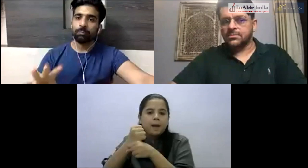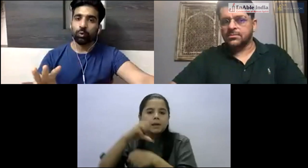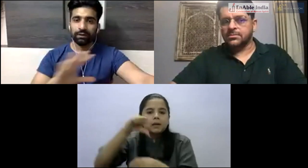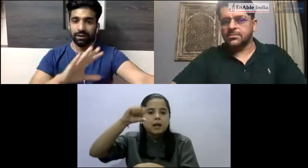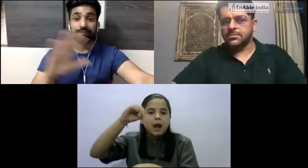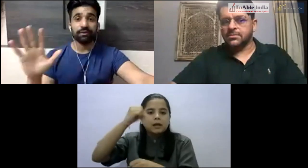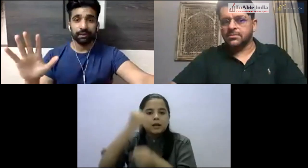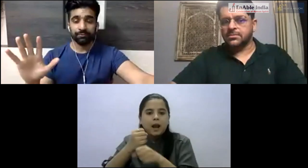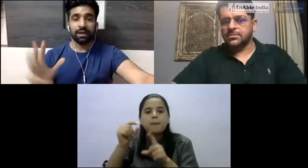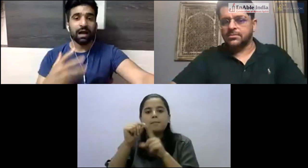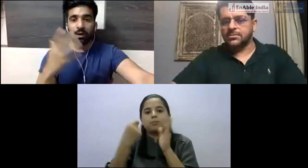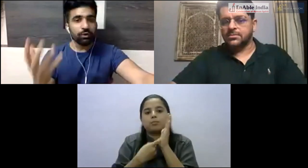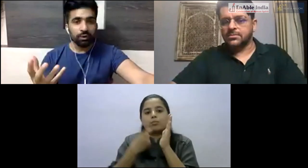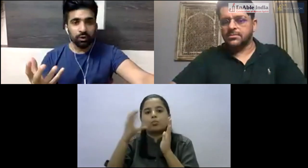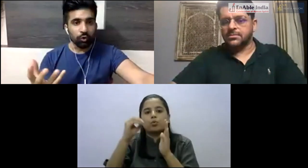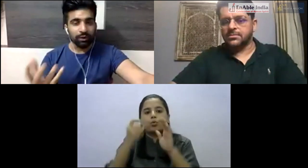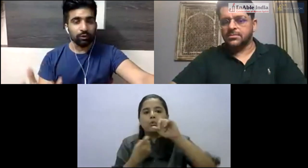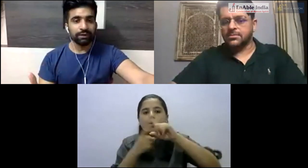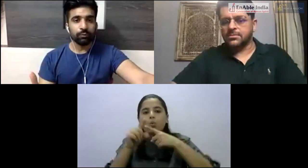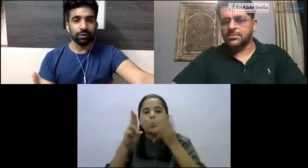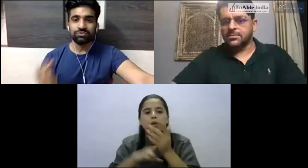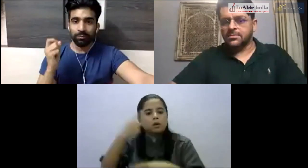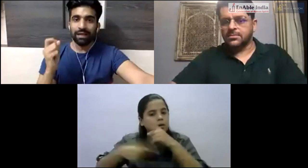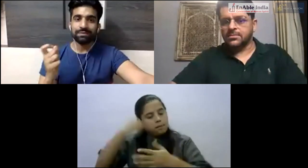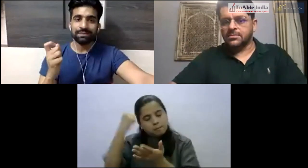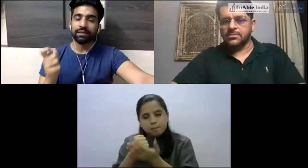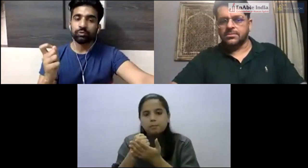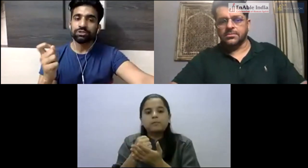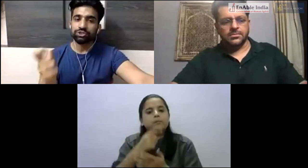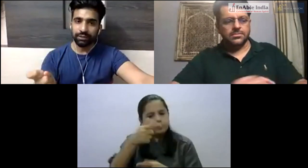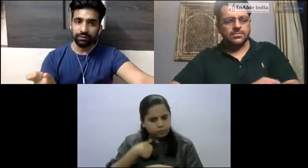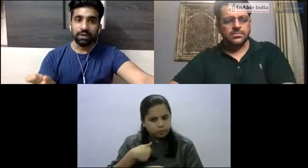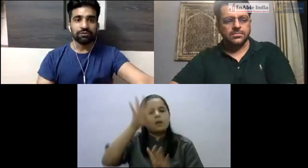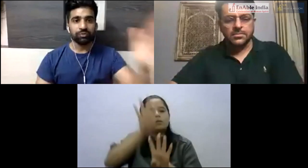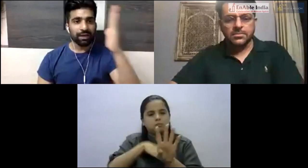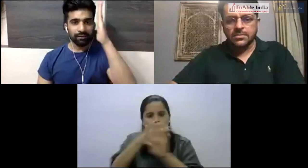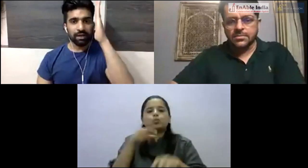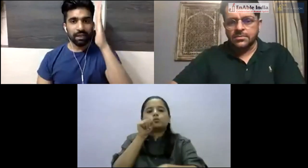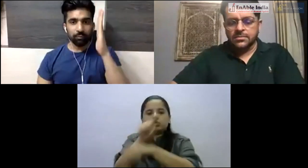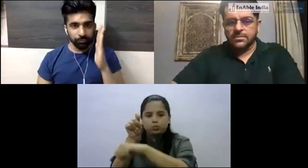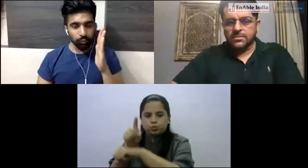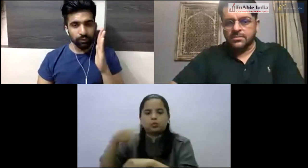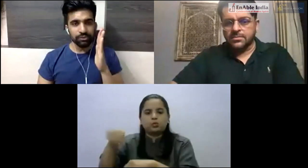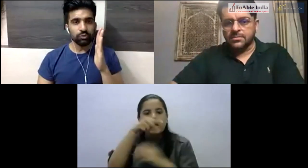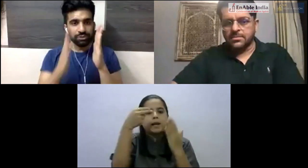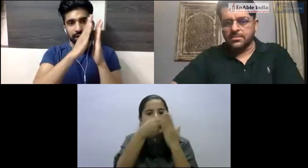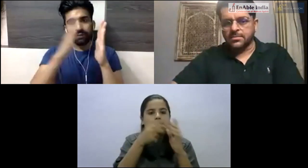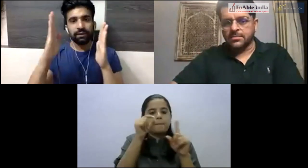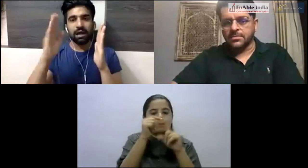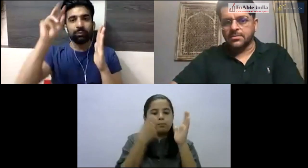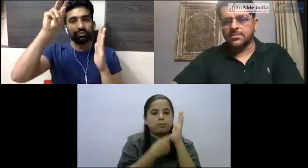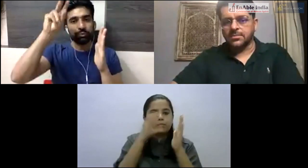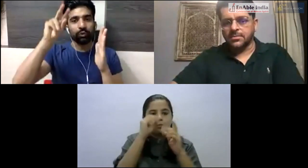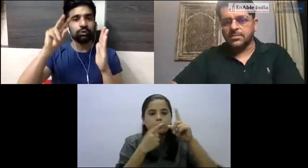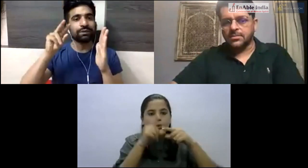of protein every day. How are you going to know where to get the proteins from? I'll be sending you the sheet which will have a name of the protein source, and then